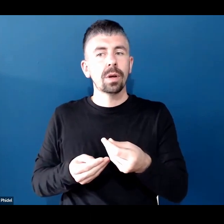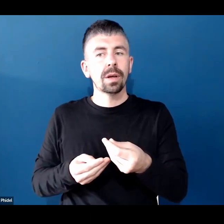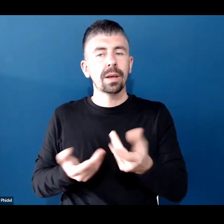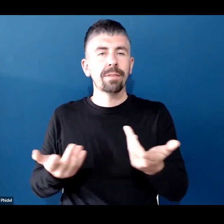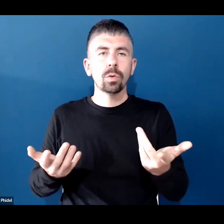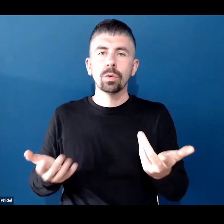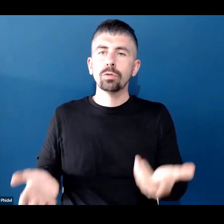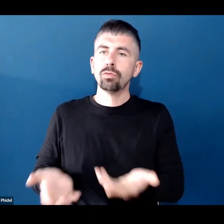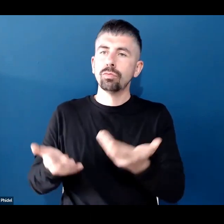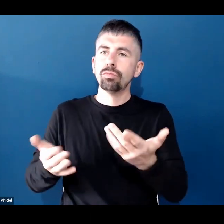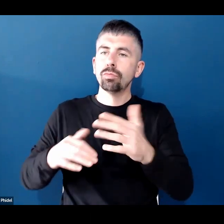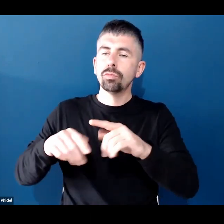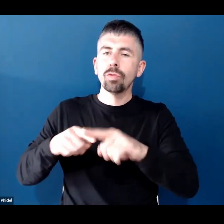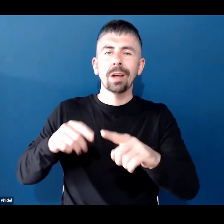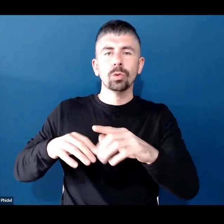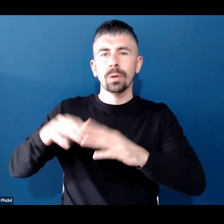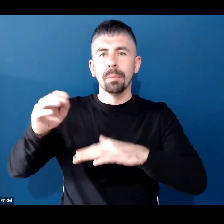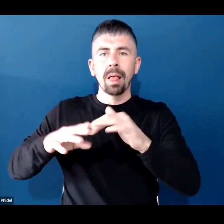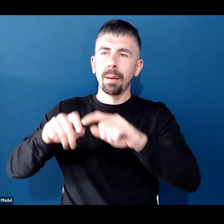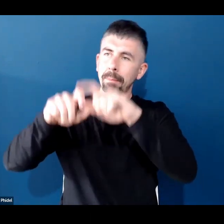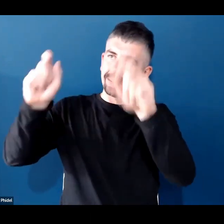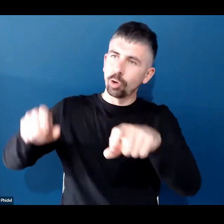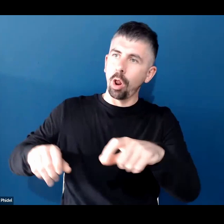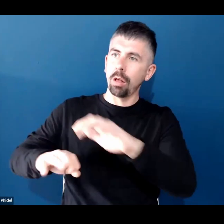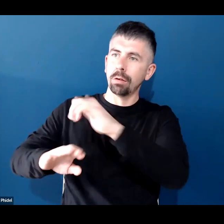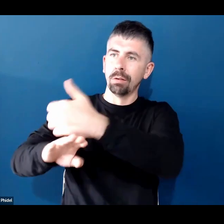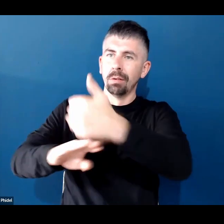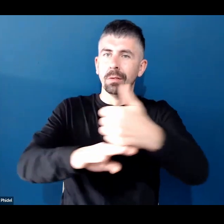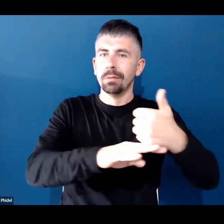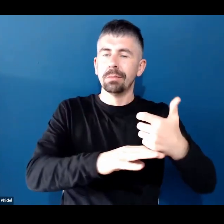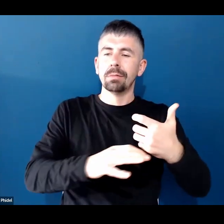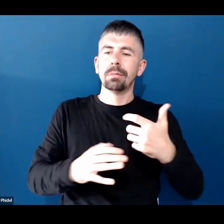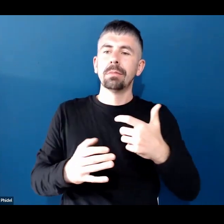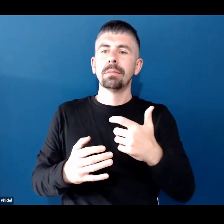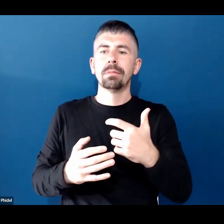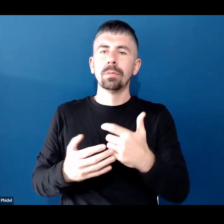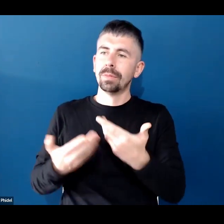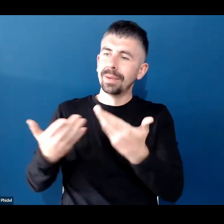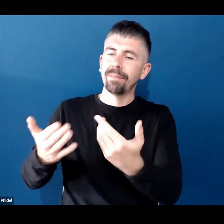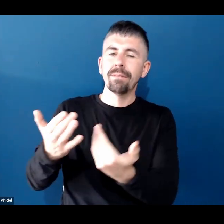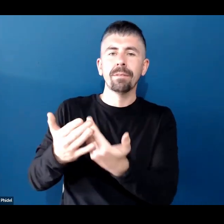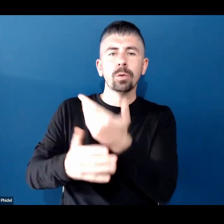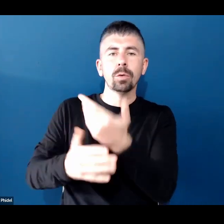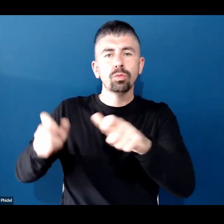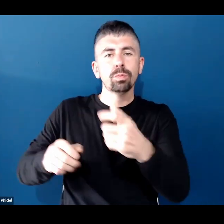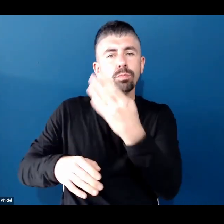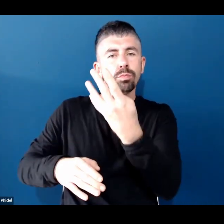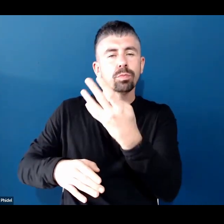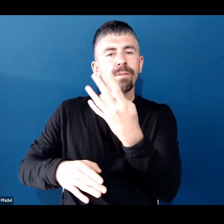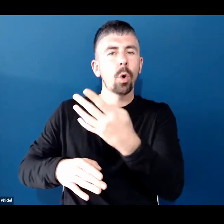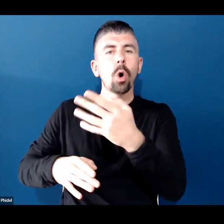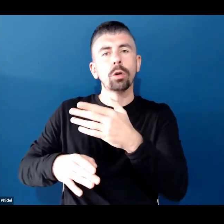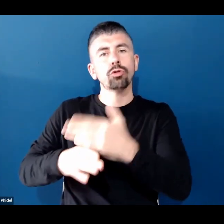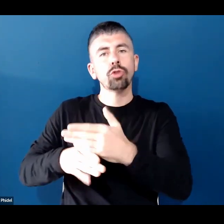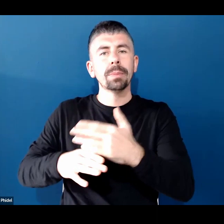trying to build McDonald's everywhere, and we all each take 1, 2, 3, 4 jobs, and we work 80 hours a week,